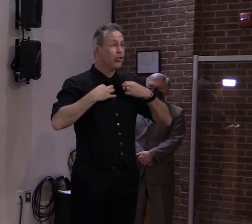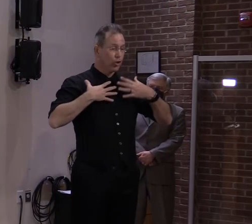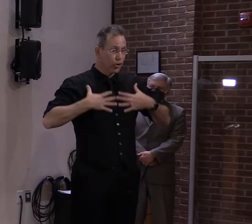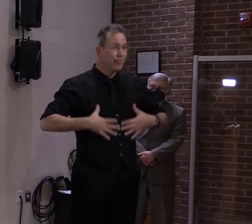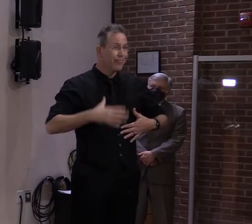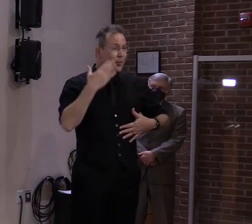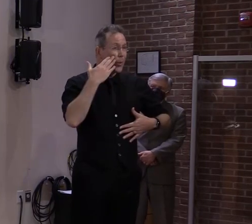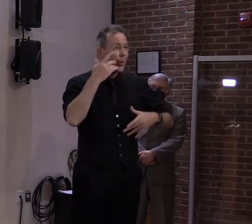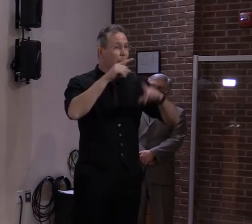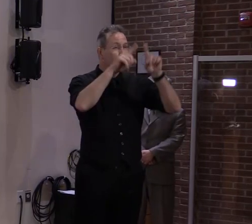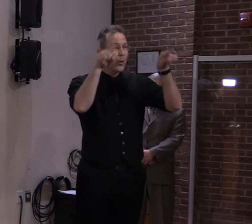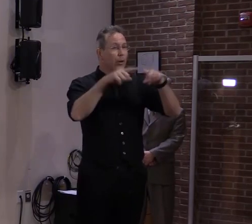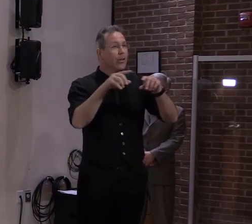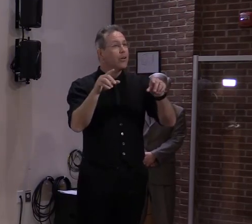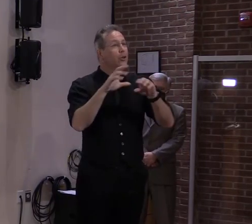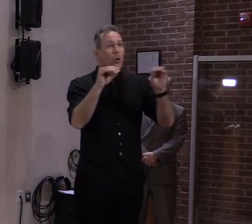same, falls in the same category as that.